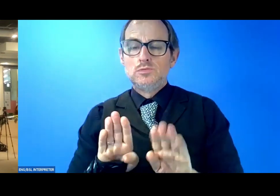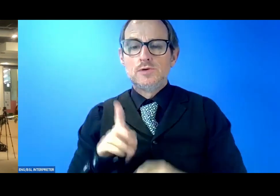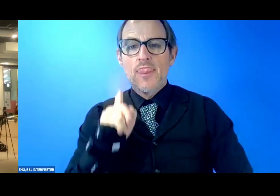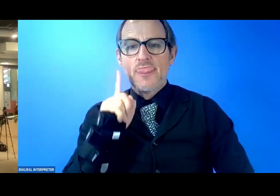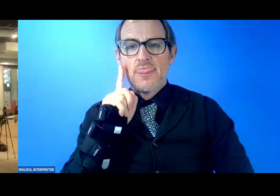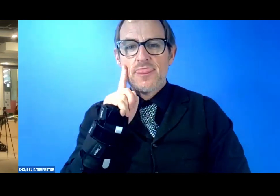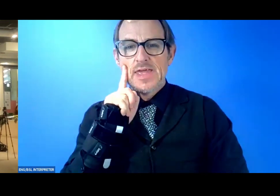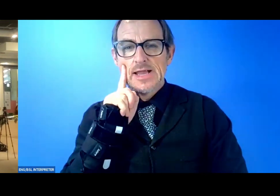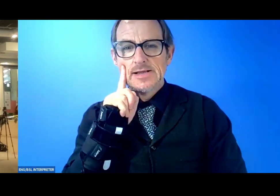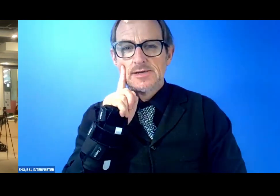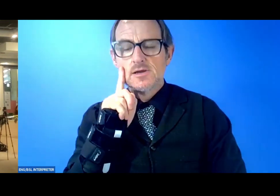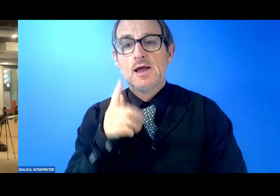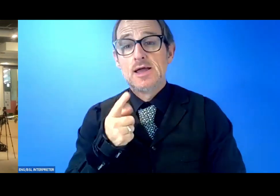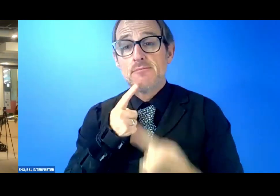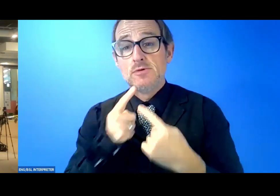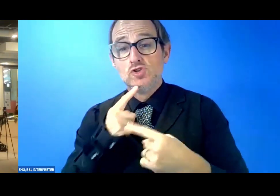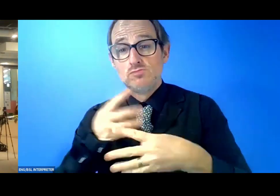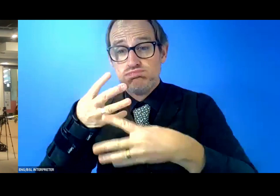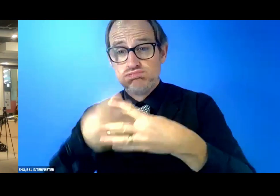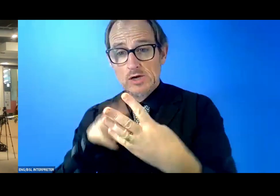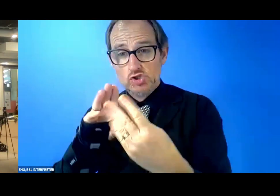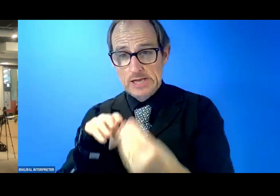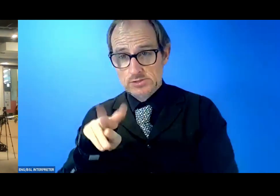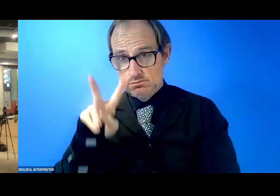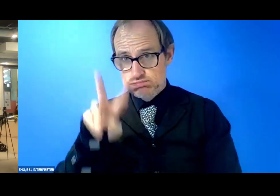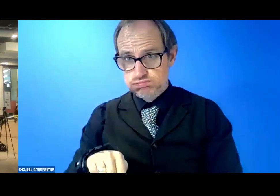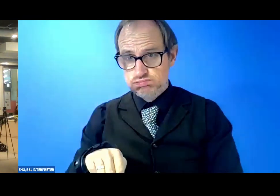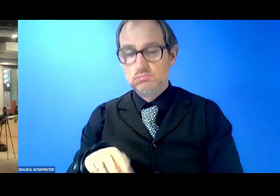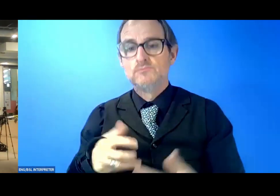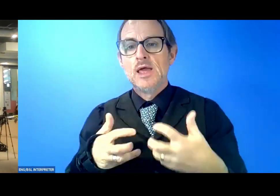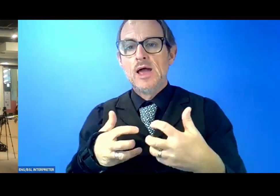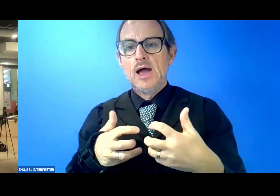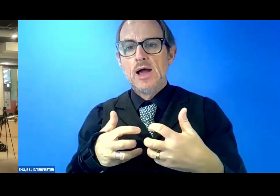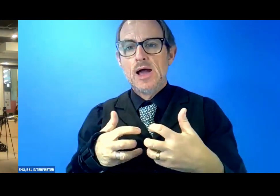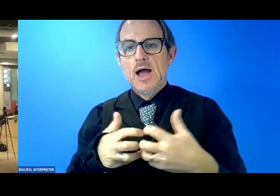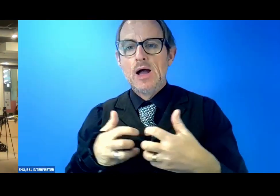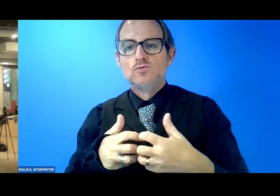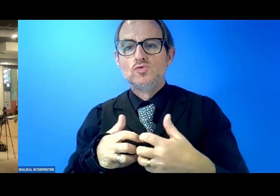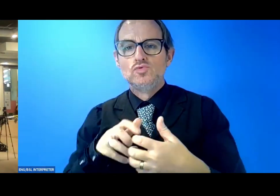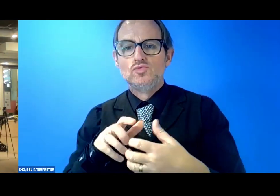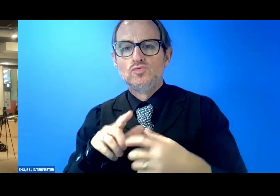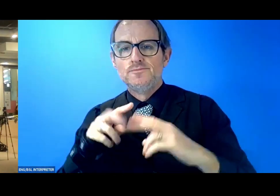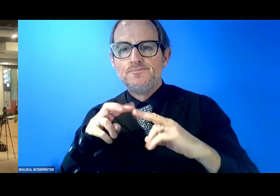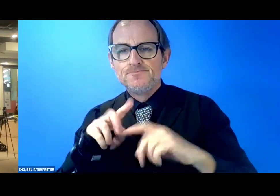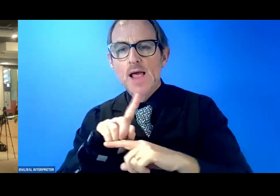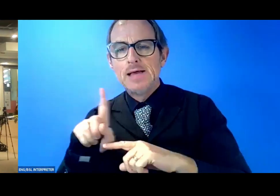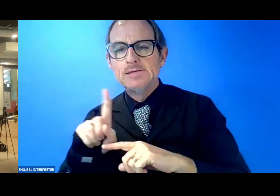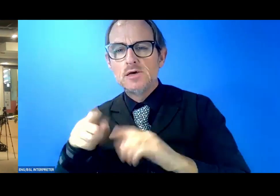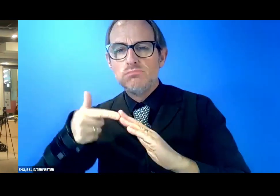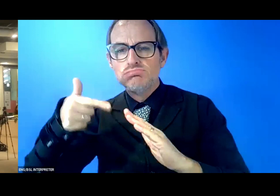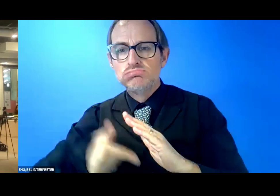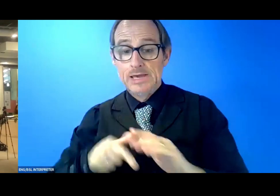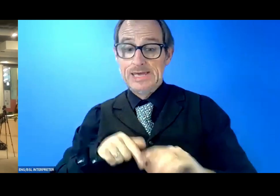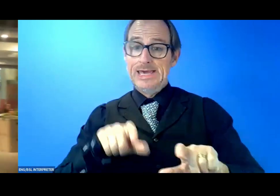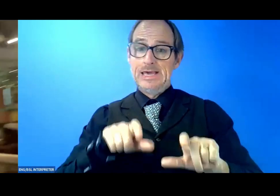info about what and how to join next. Here in person, we can stay a bit more. And so wishing everybody a